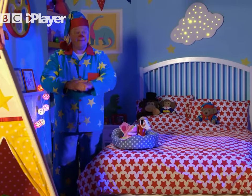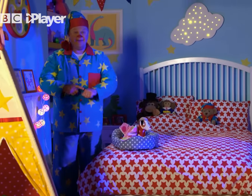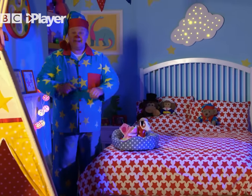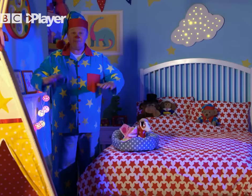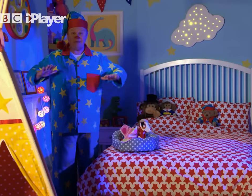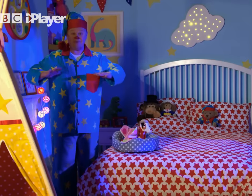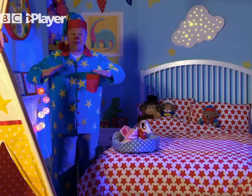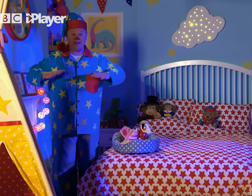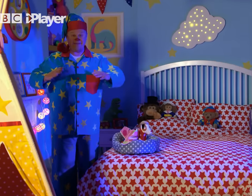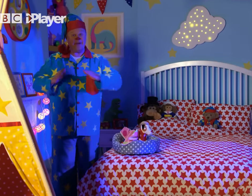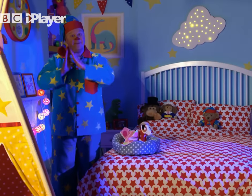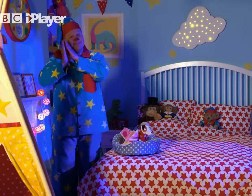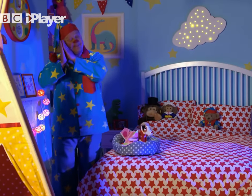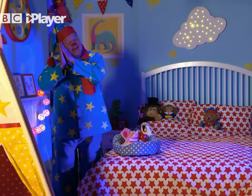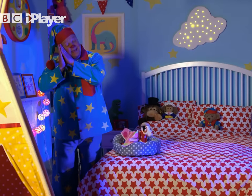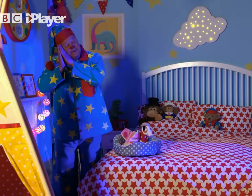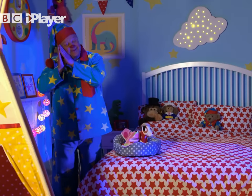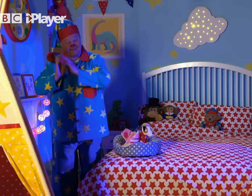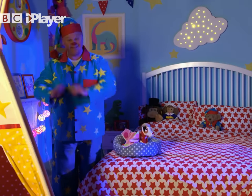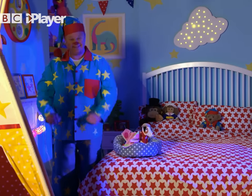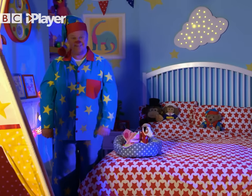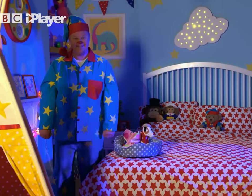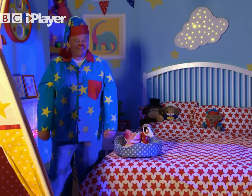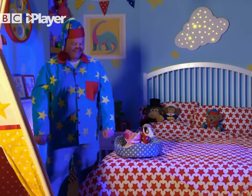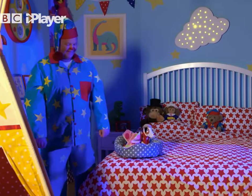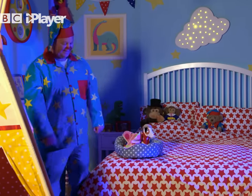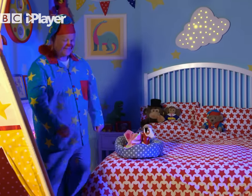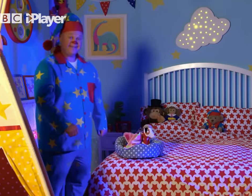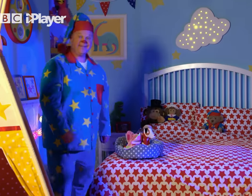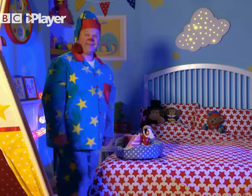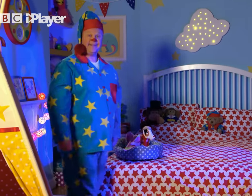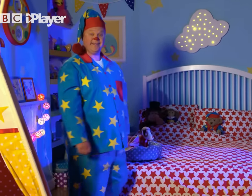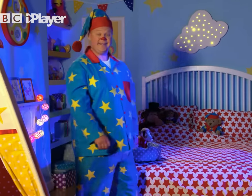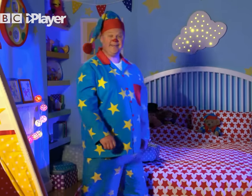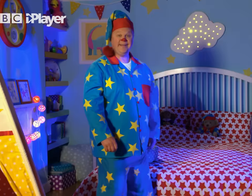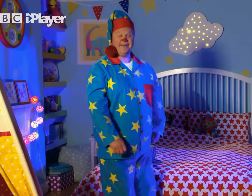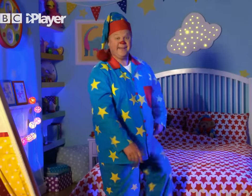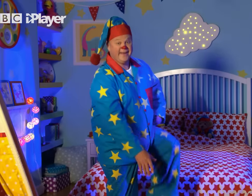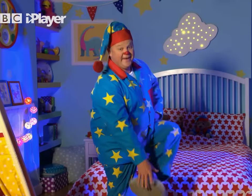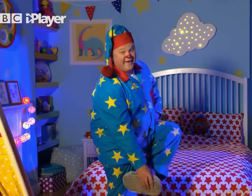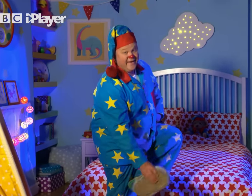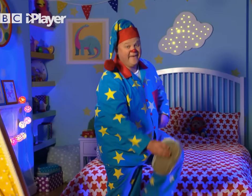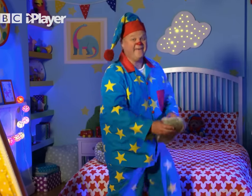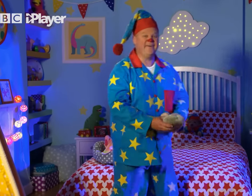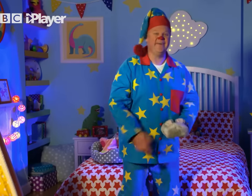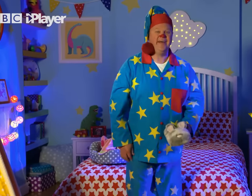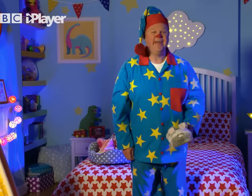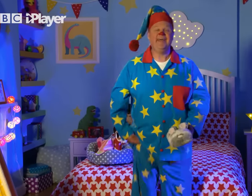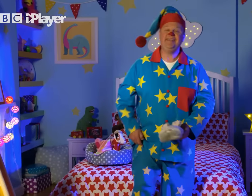And everyone's ready to go to sleep. Make sure you leave some room in the bed for you, Mr. Tumble. Oh,